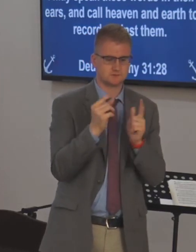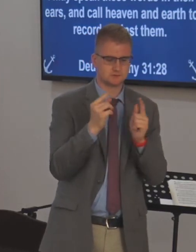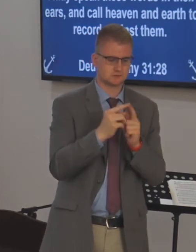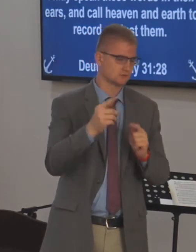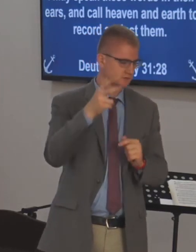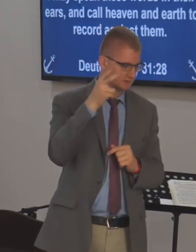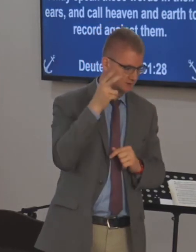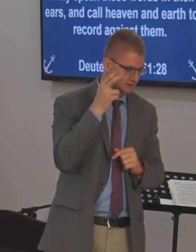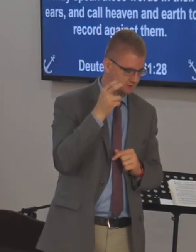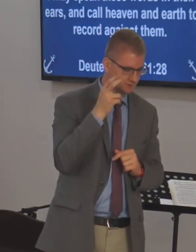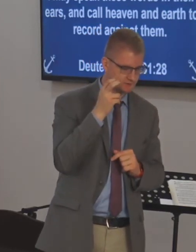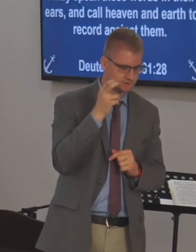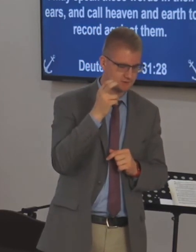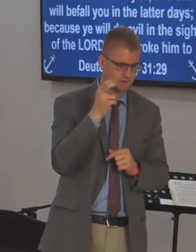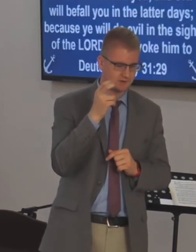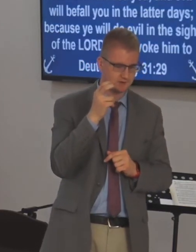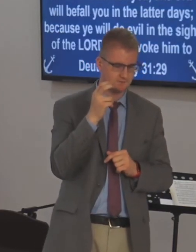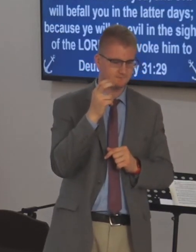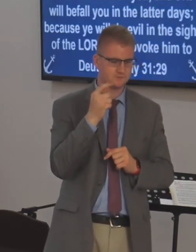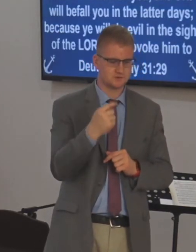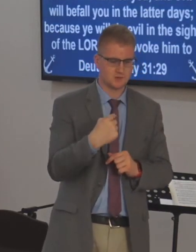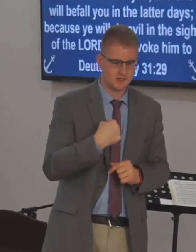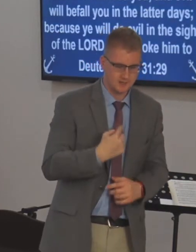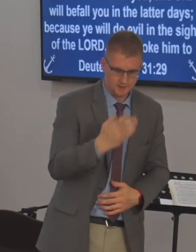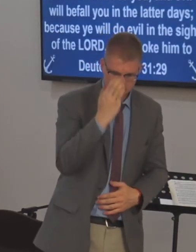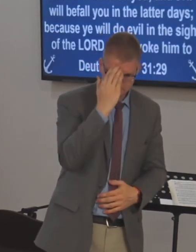to record against thee. For I know that